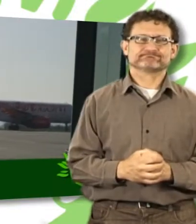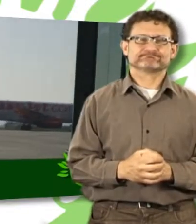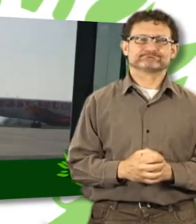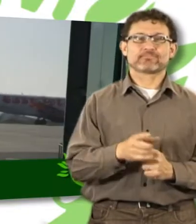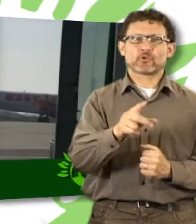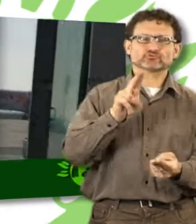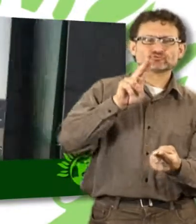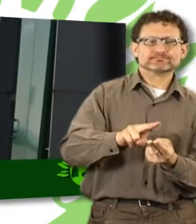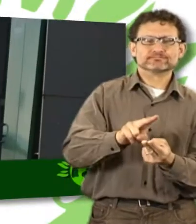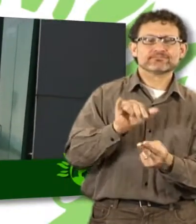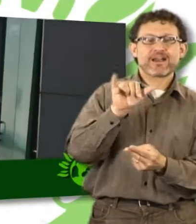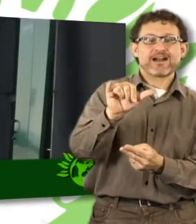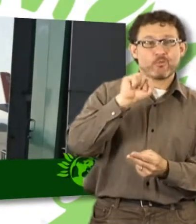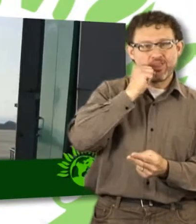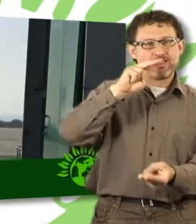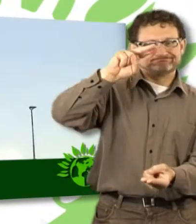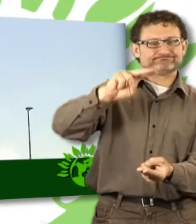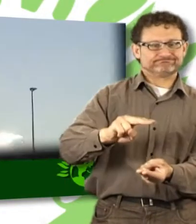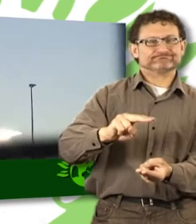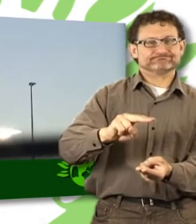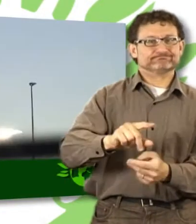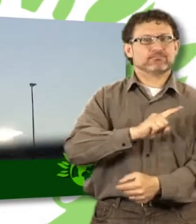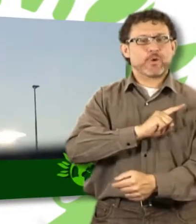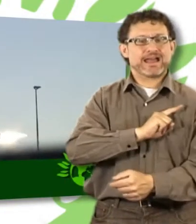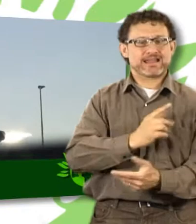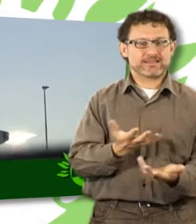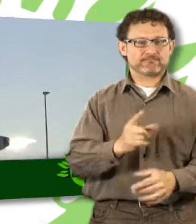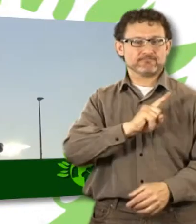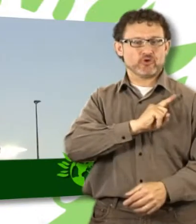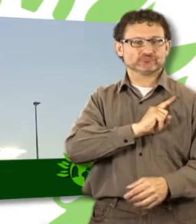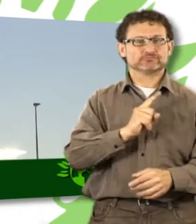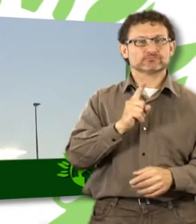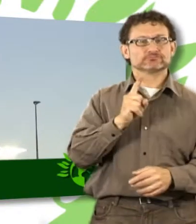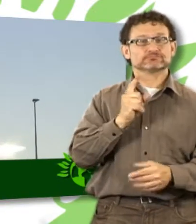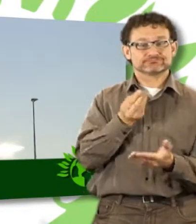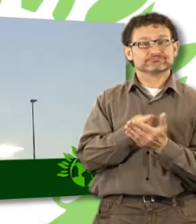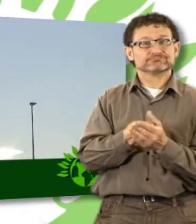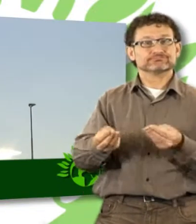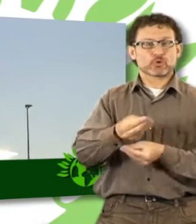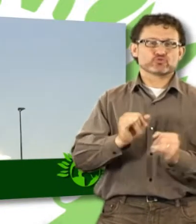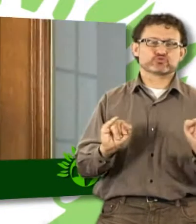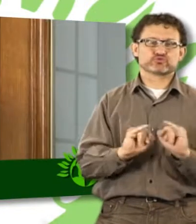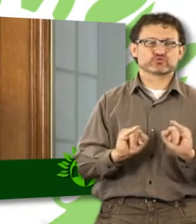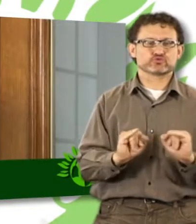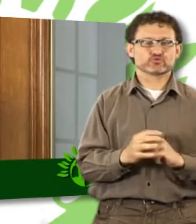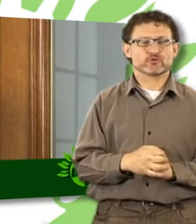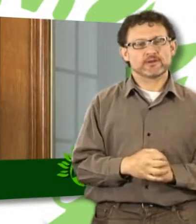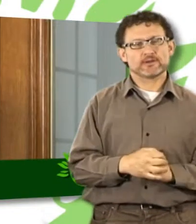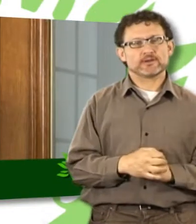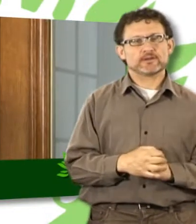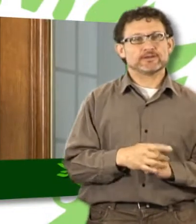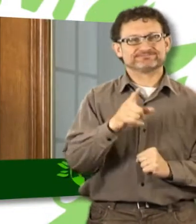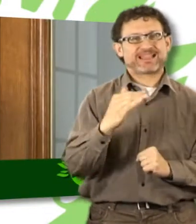element of traffic to dry up as the economics of airports and air travel starts to contract. One question